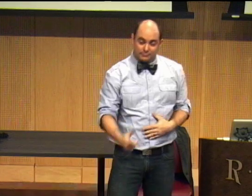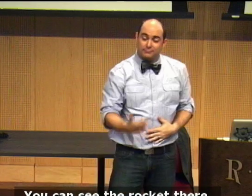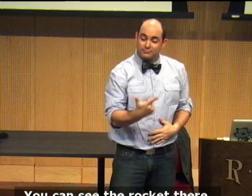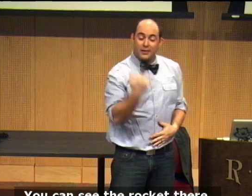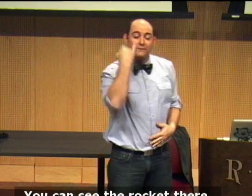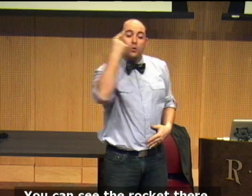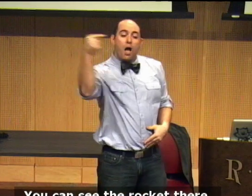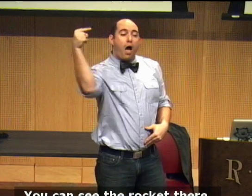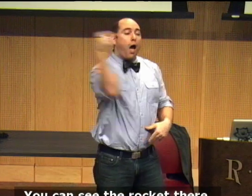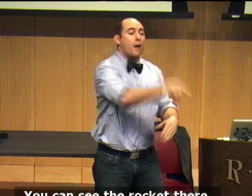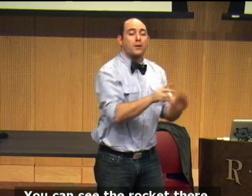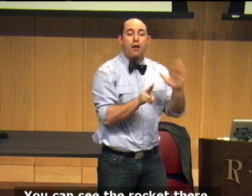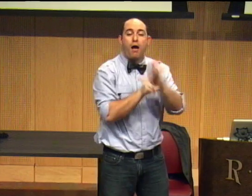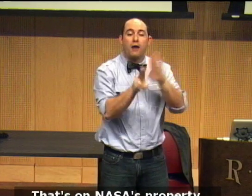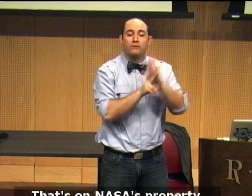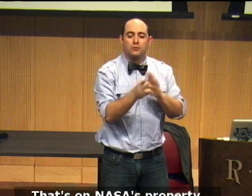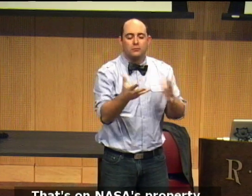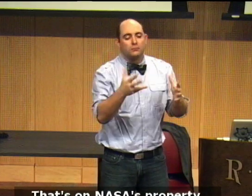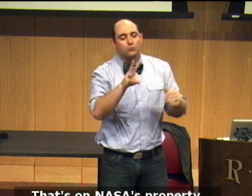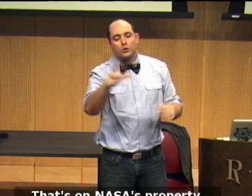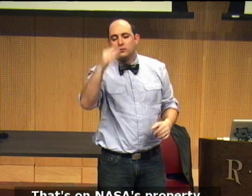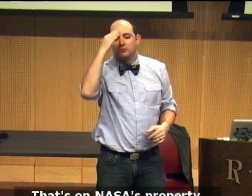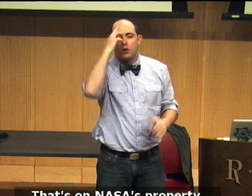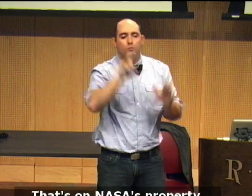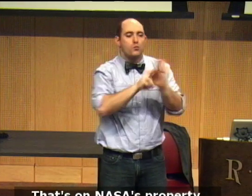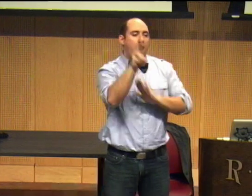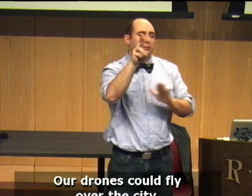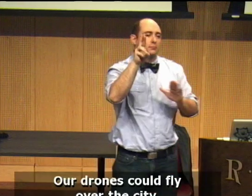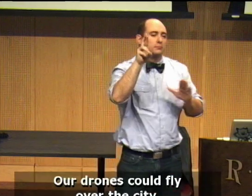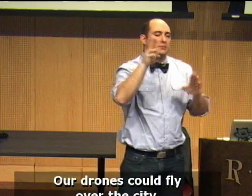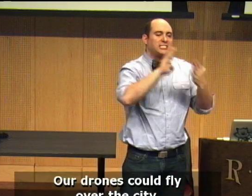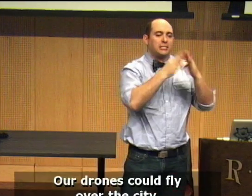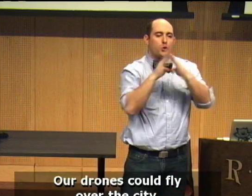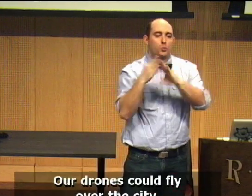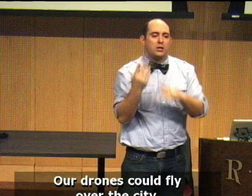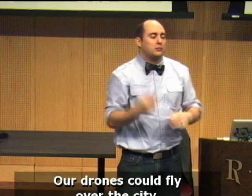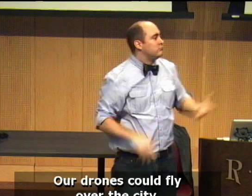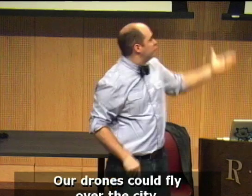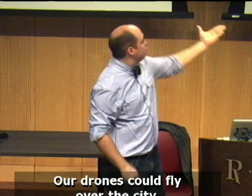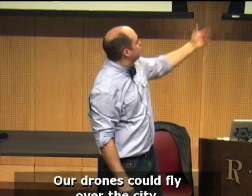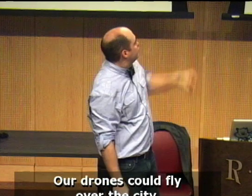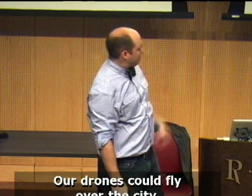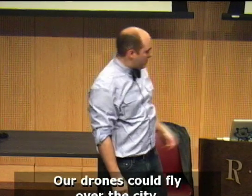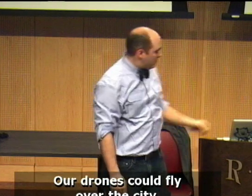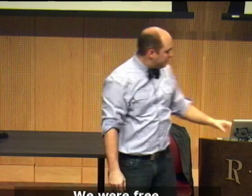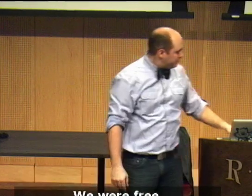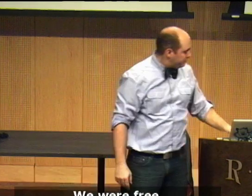can see the rocket there, that's on NASA's property. Our drones could fly over the city. We were